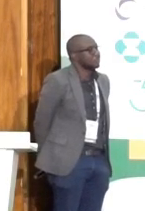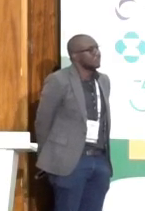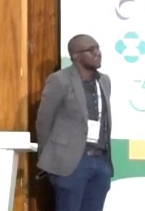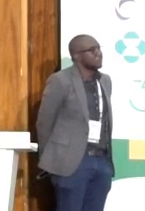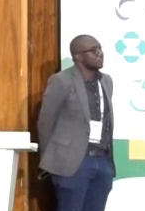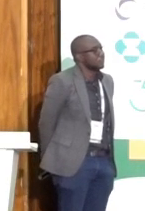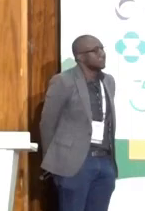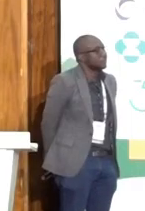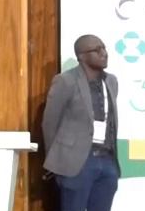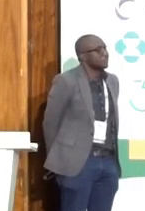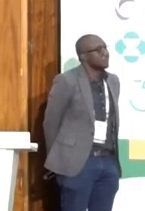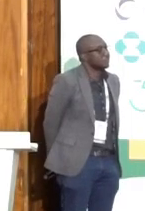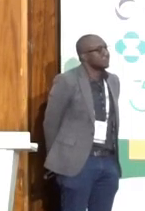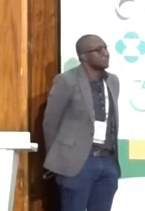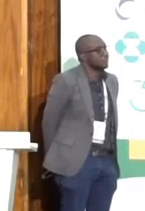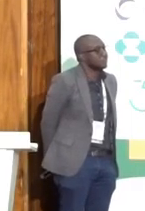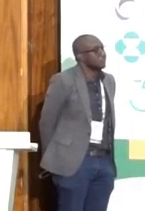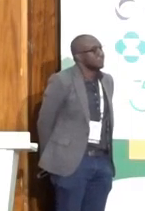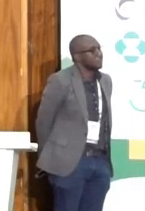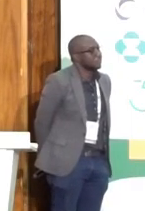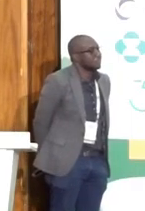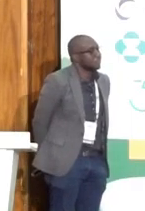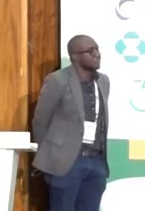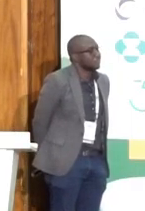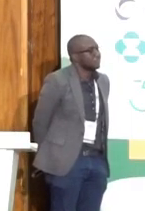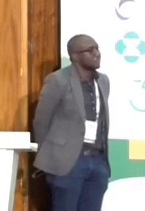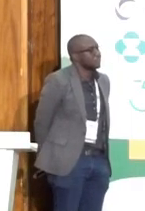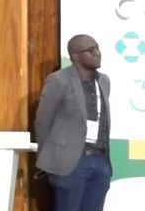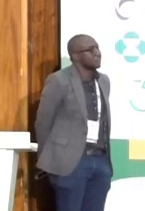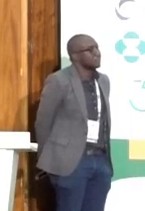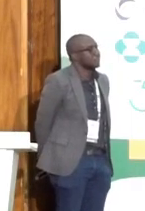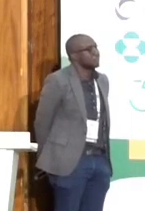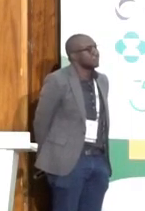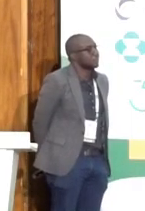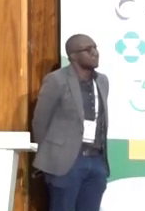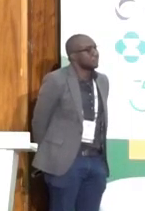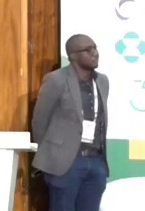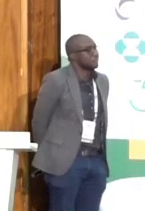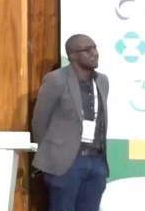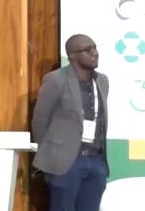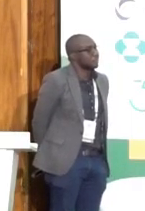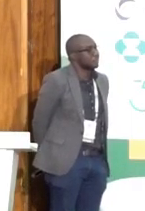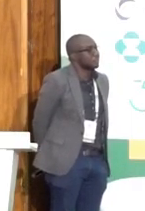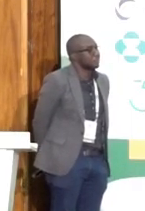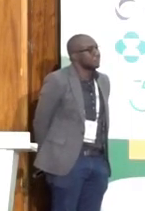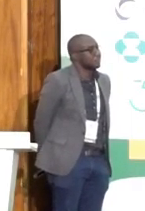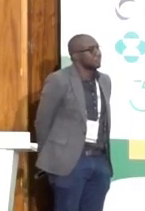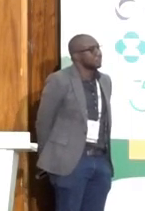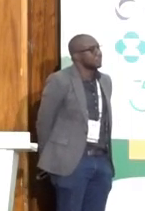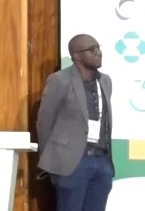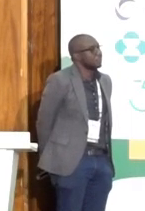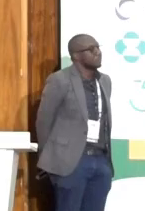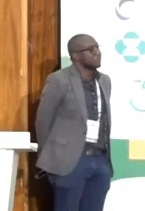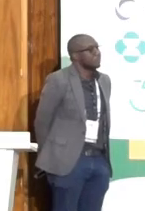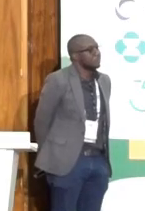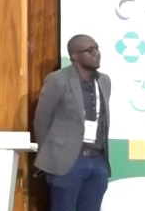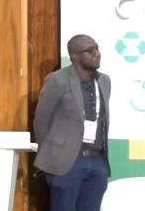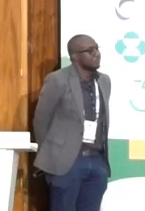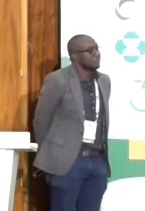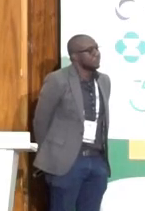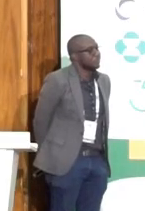that has helped us create clinics that serve key populations that